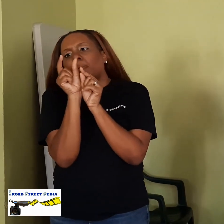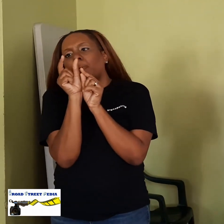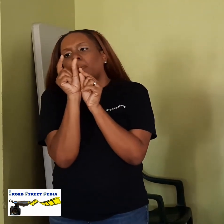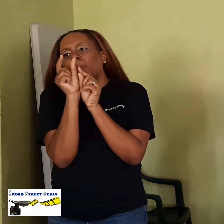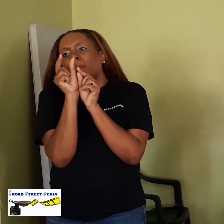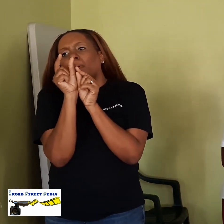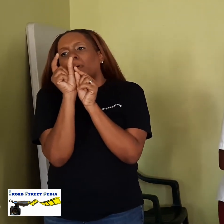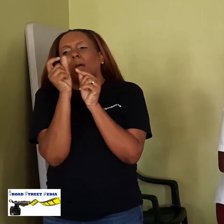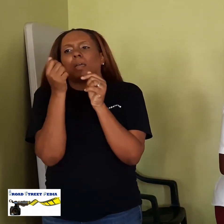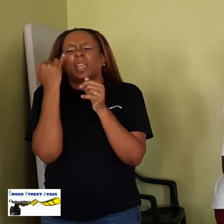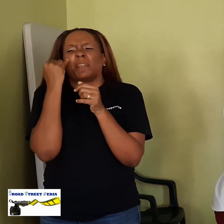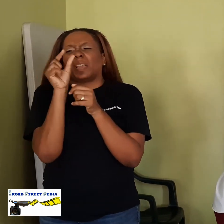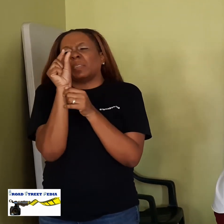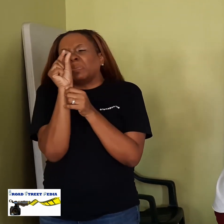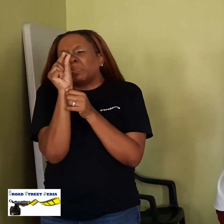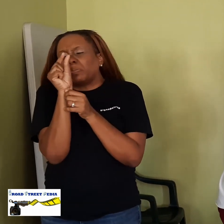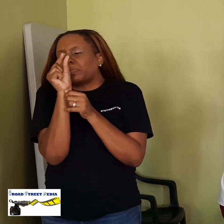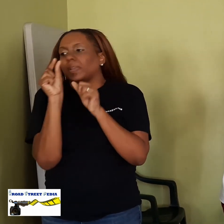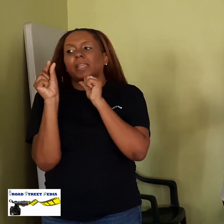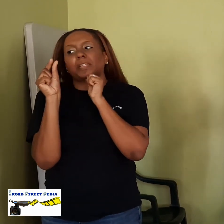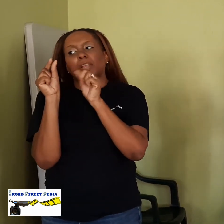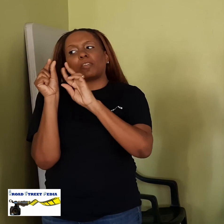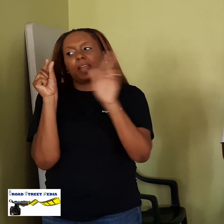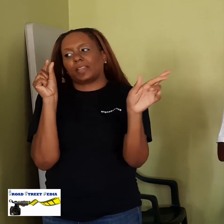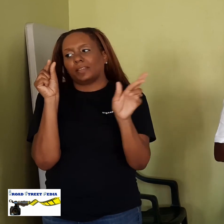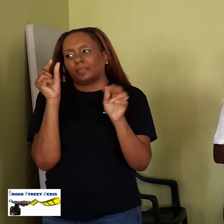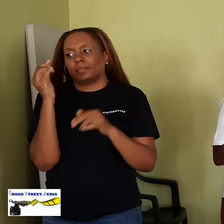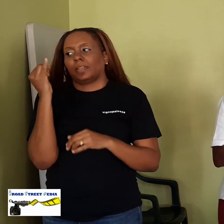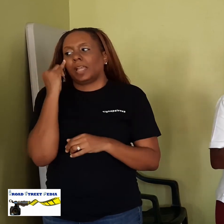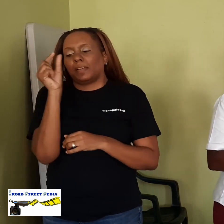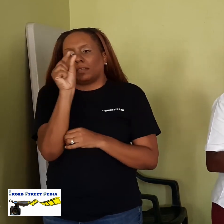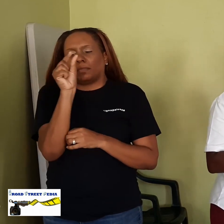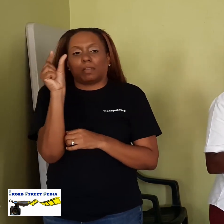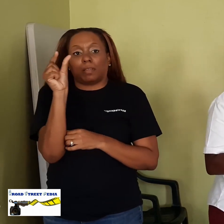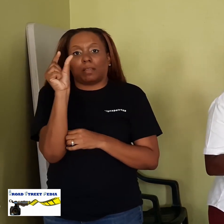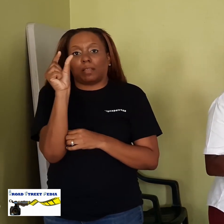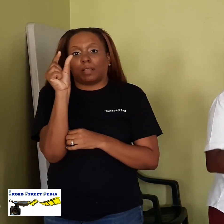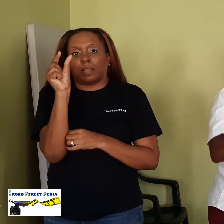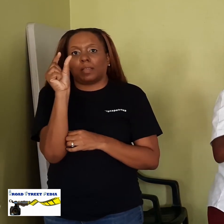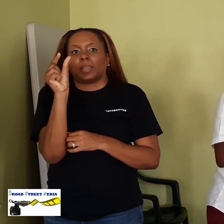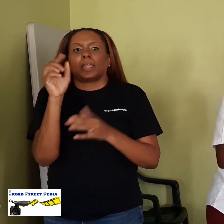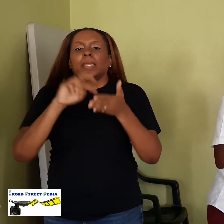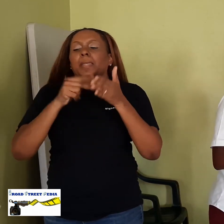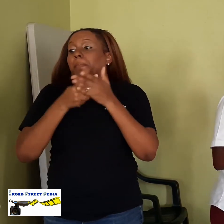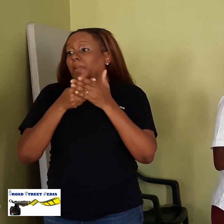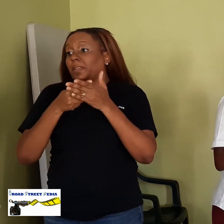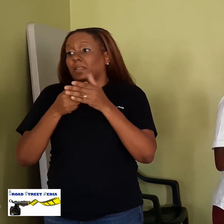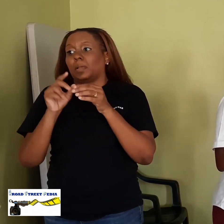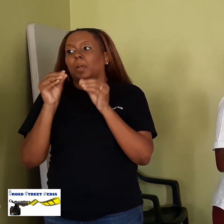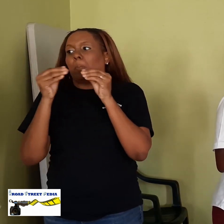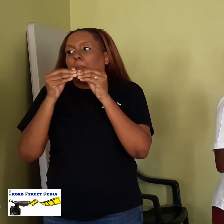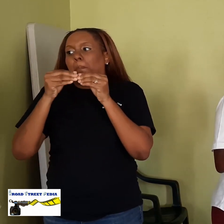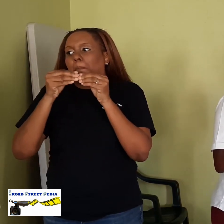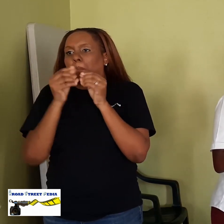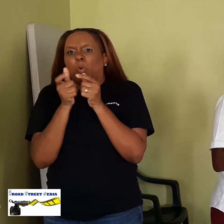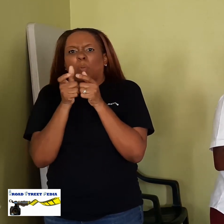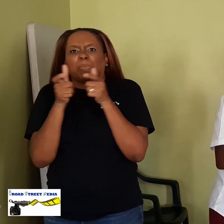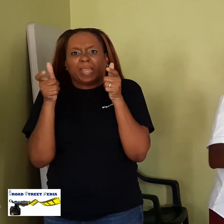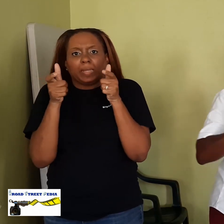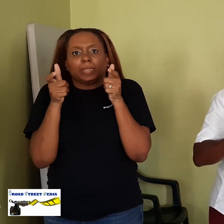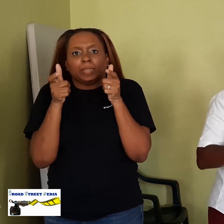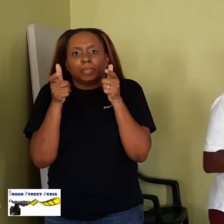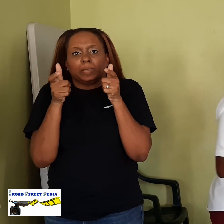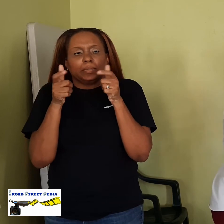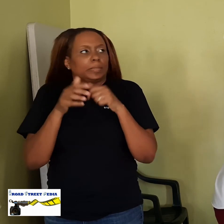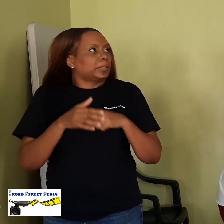you can determine then that it is likely that the carrot underneath is large. You leave the ones that have the small stalks and you